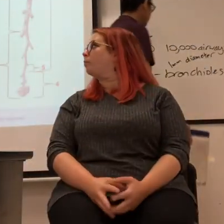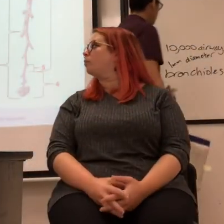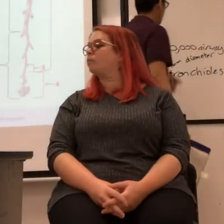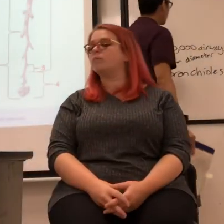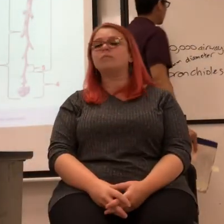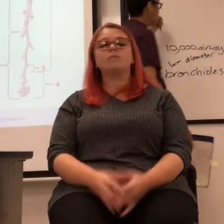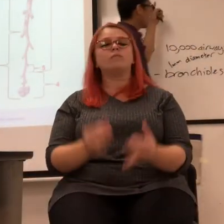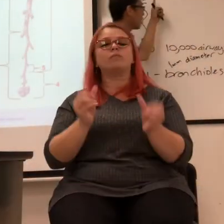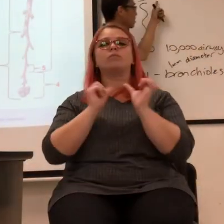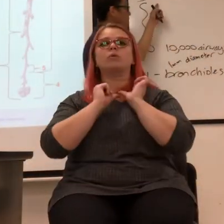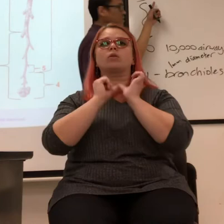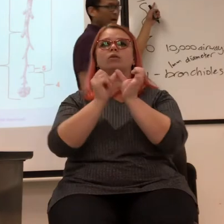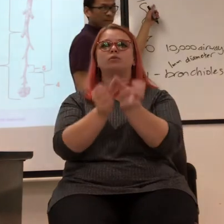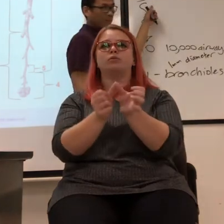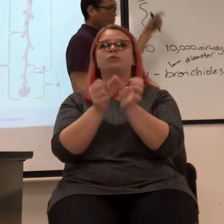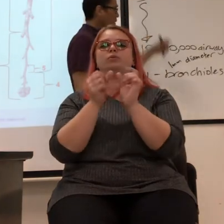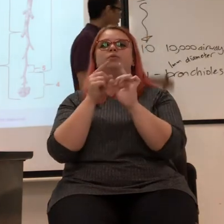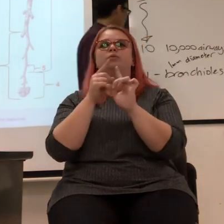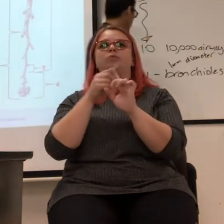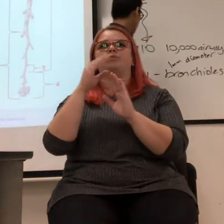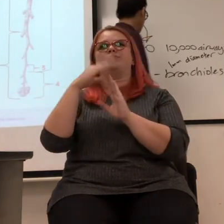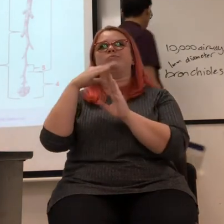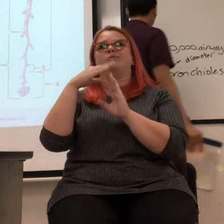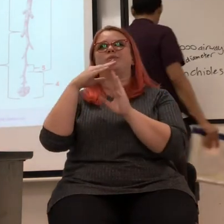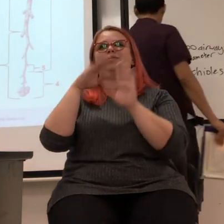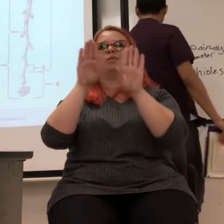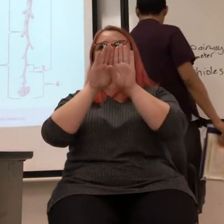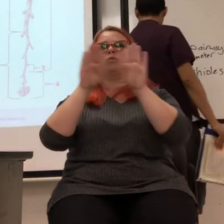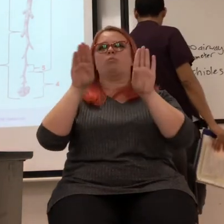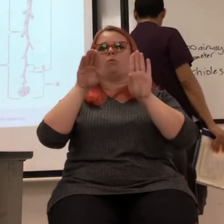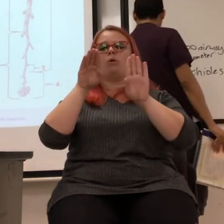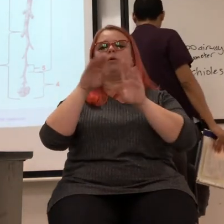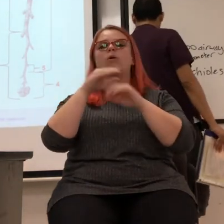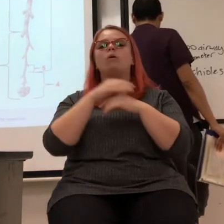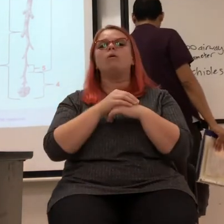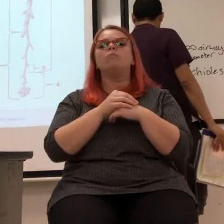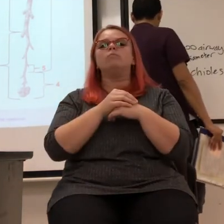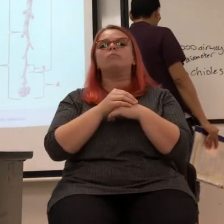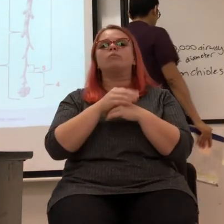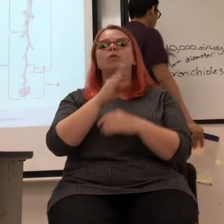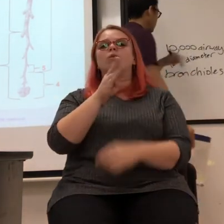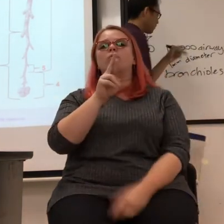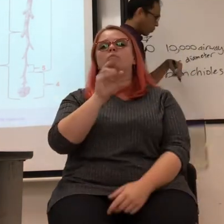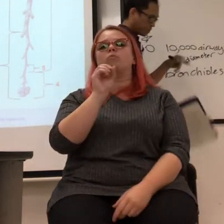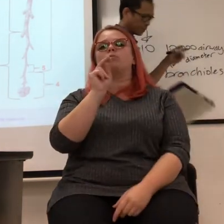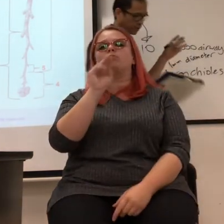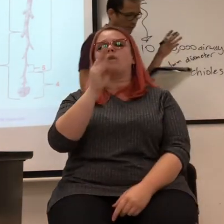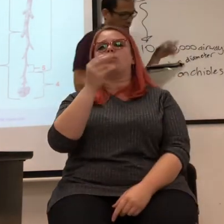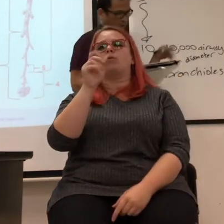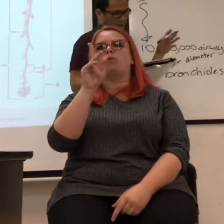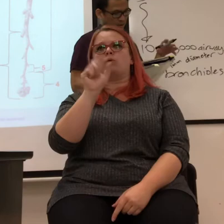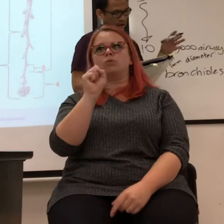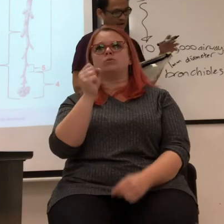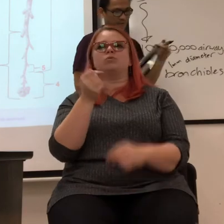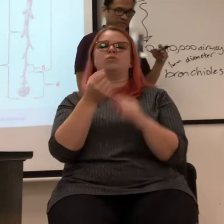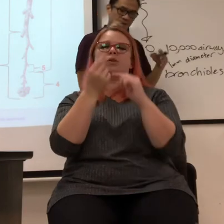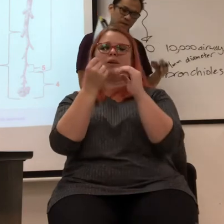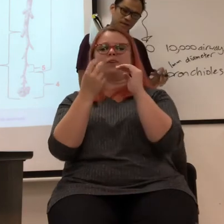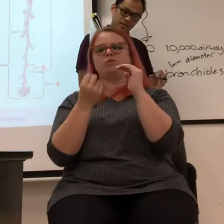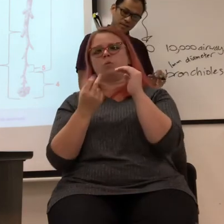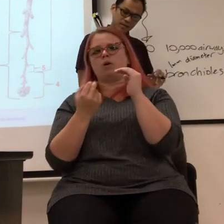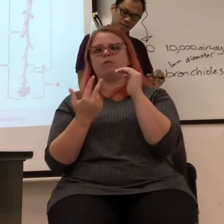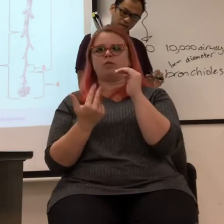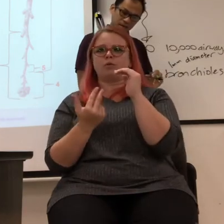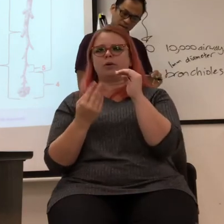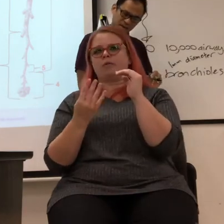Okay. Right, let's continue on. I'm going to continue on to the top of the board here. So bronchioles, you have bronchioles 11, 12, 13, 14, like